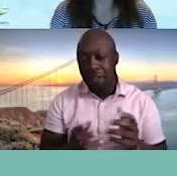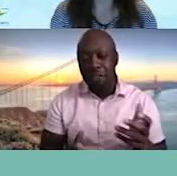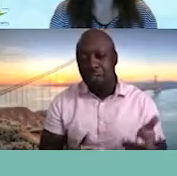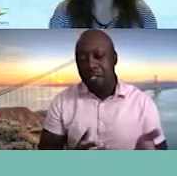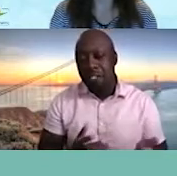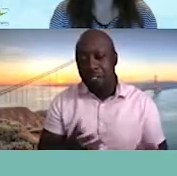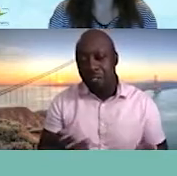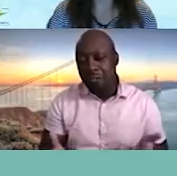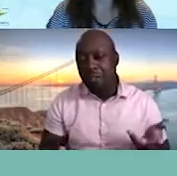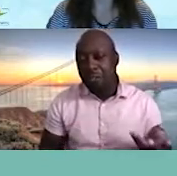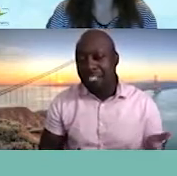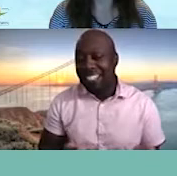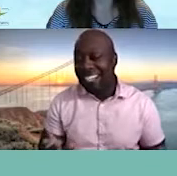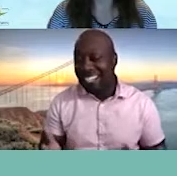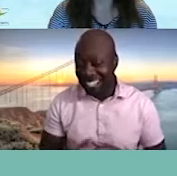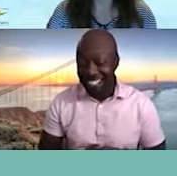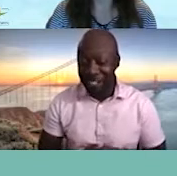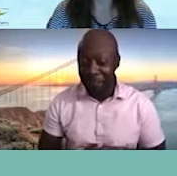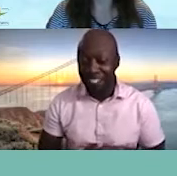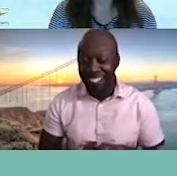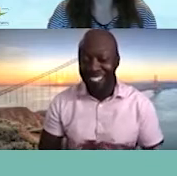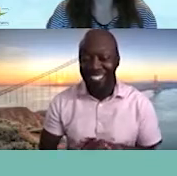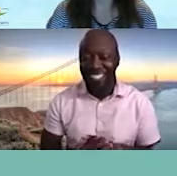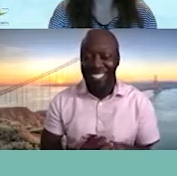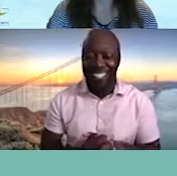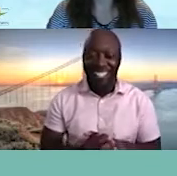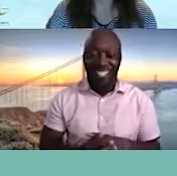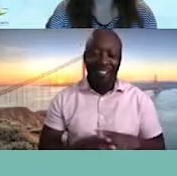we don't do the goo goos and gagas anymore.